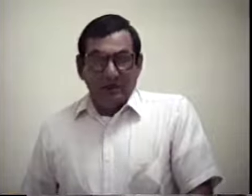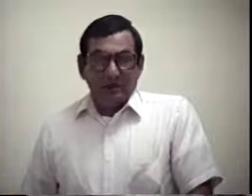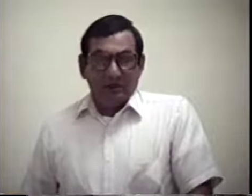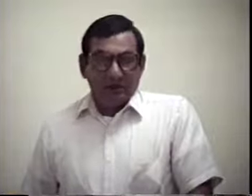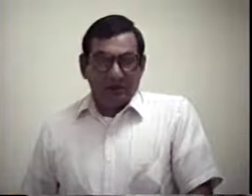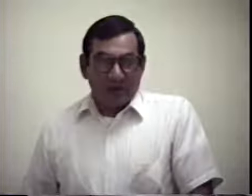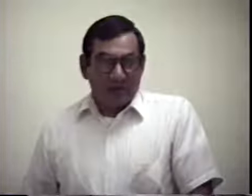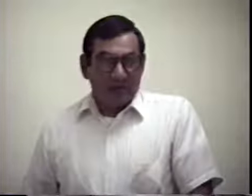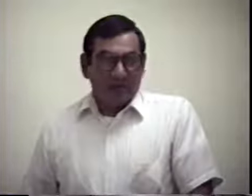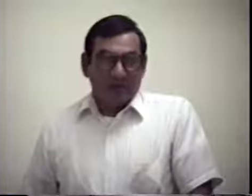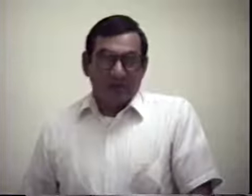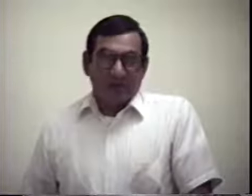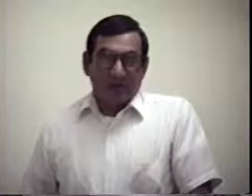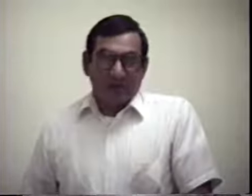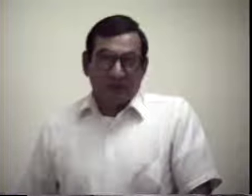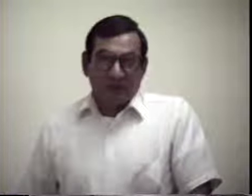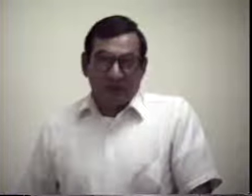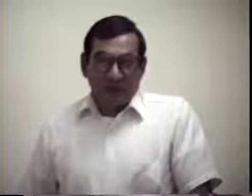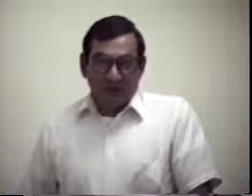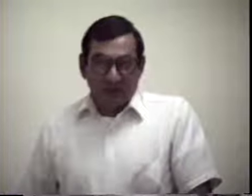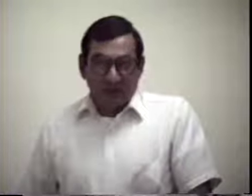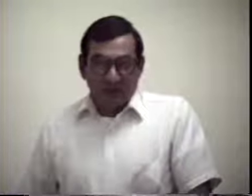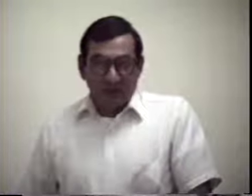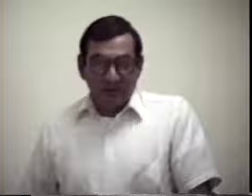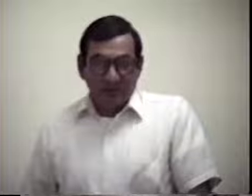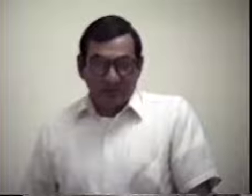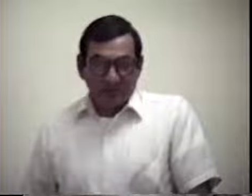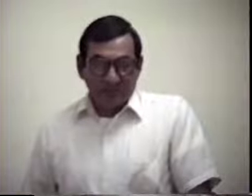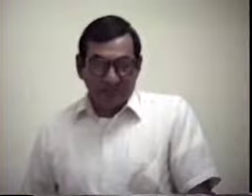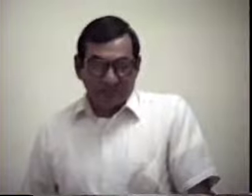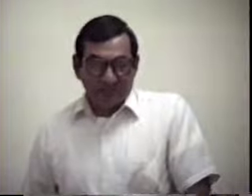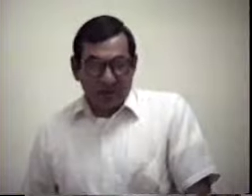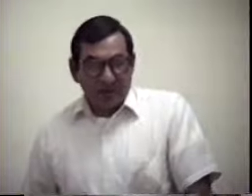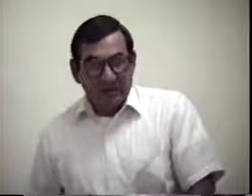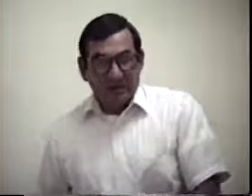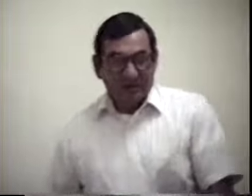younger people learn this and have it passed on to them also. Thank you.